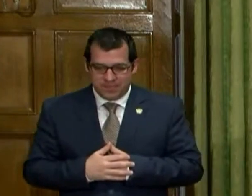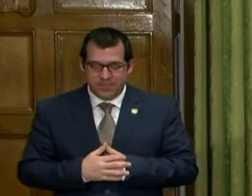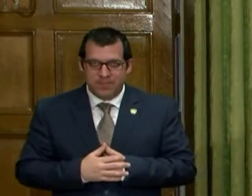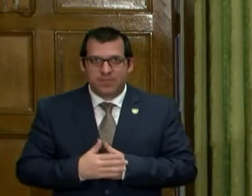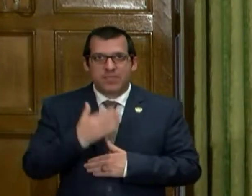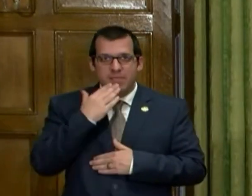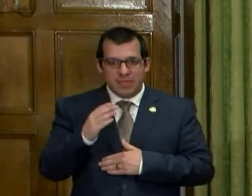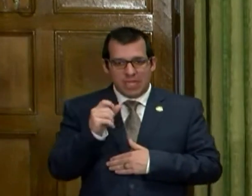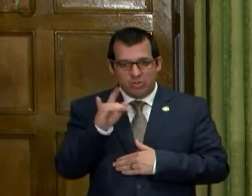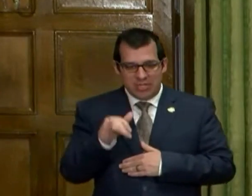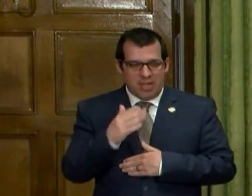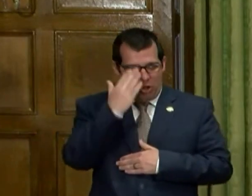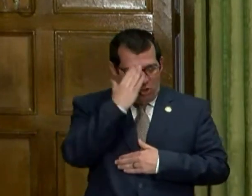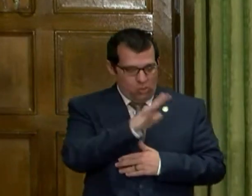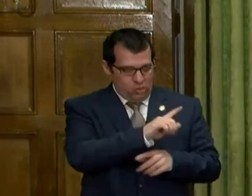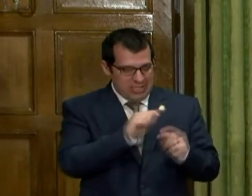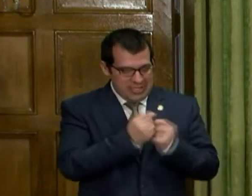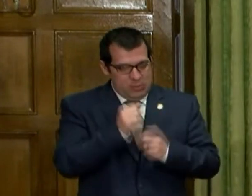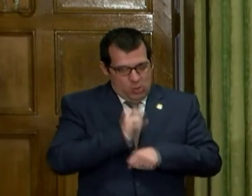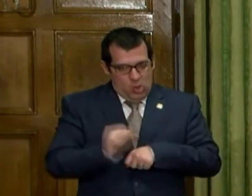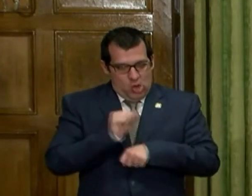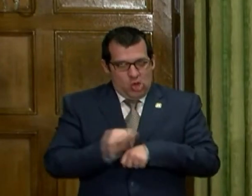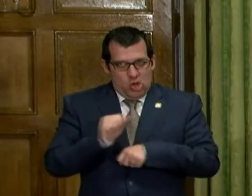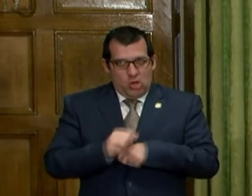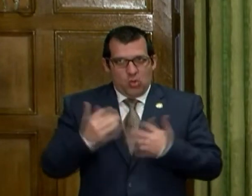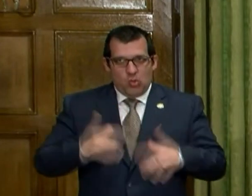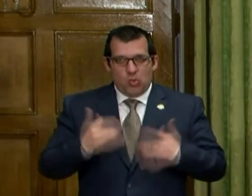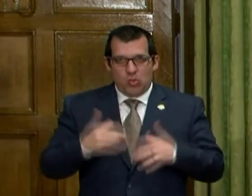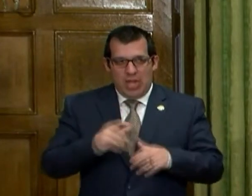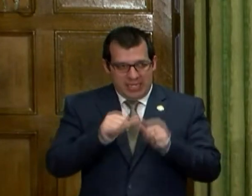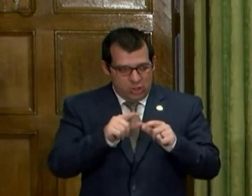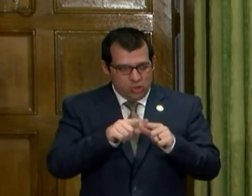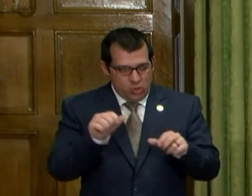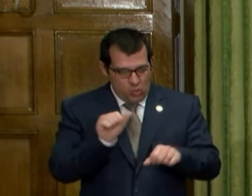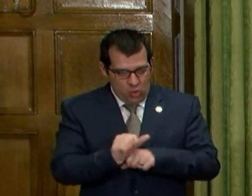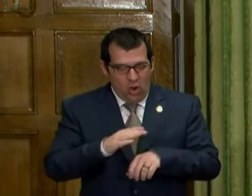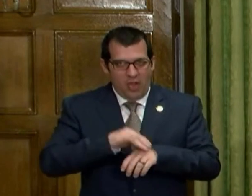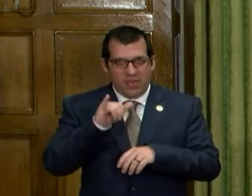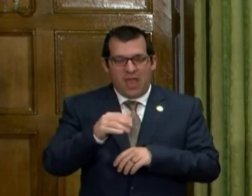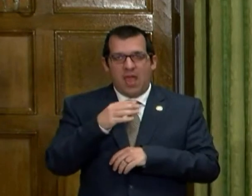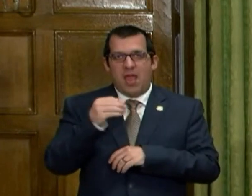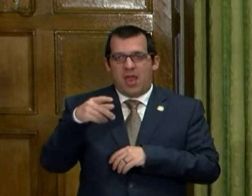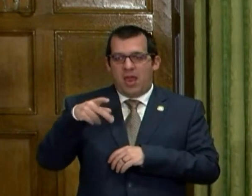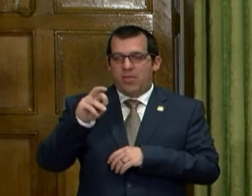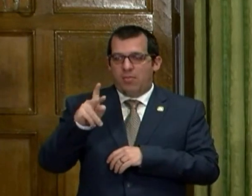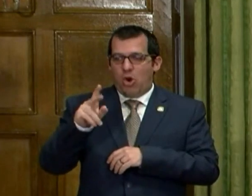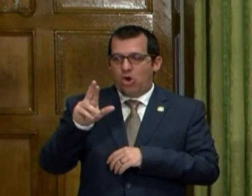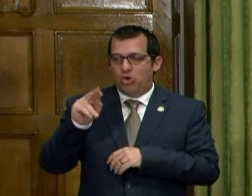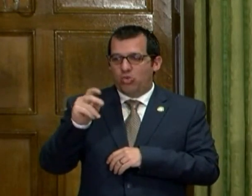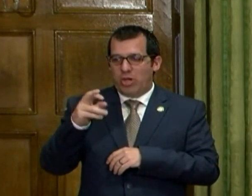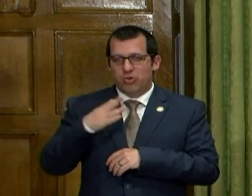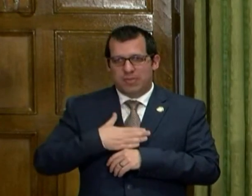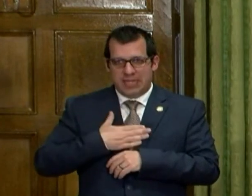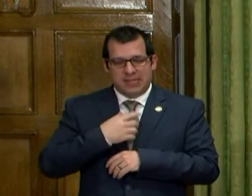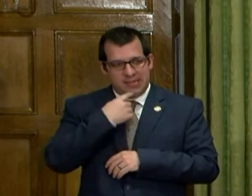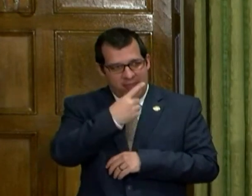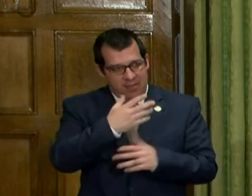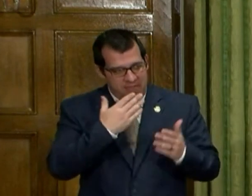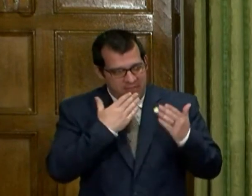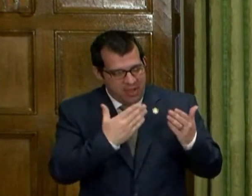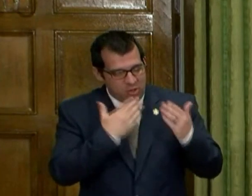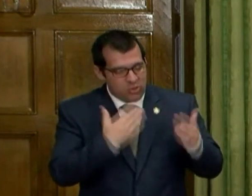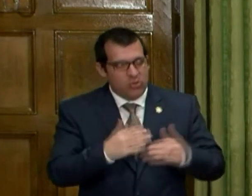Thank you, Stacey. I know your teams worked very hard on that and continue to do so, and the park rangers, express my thanks to them.